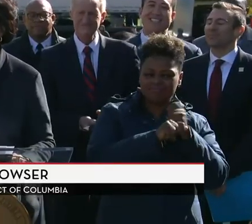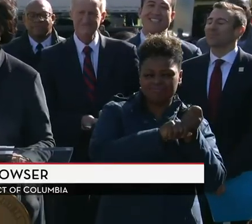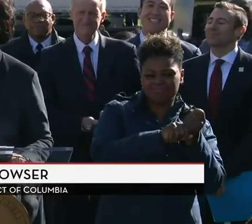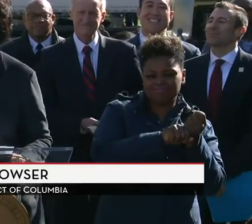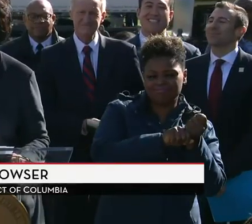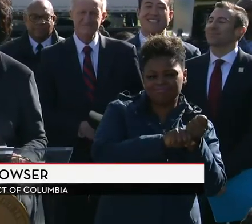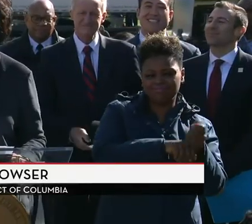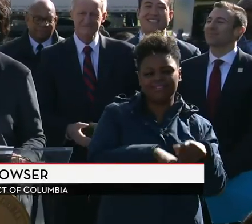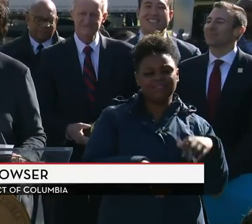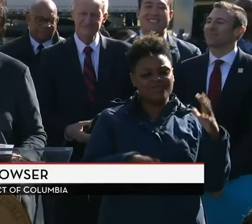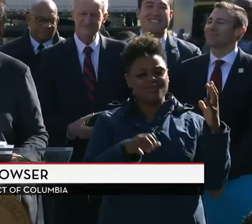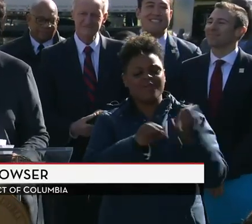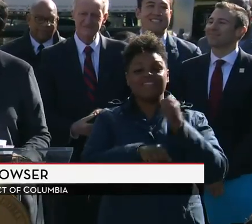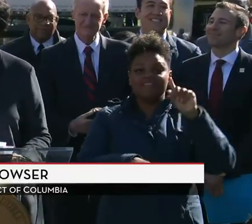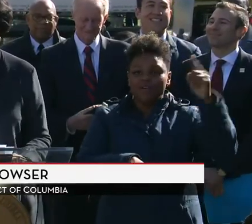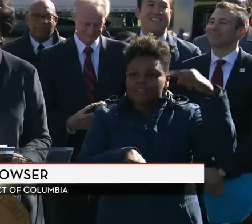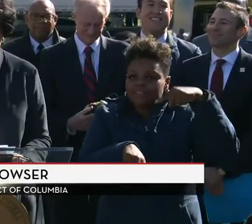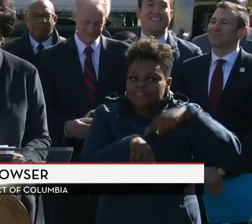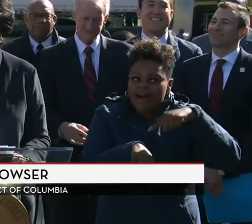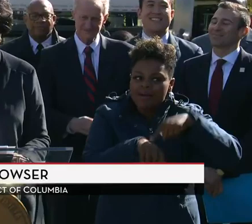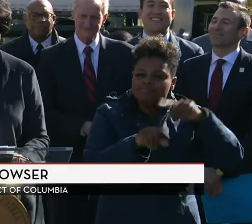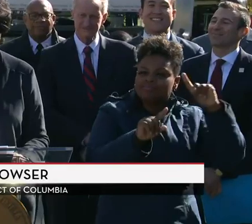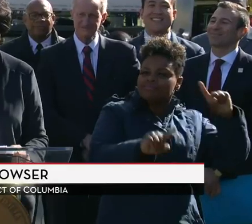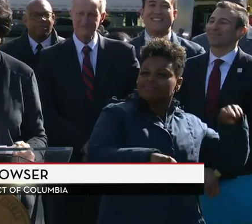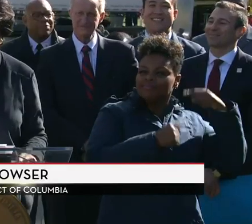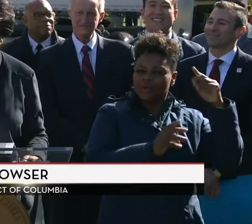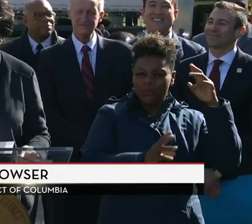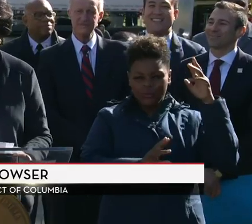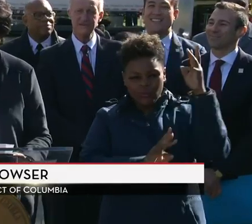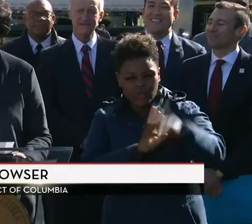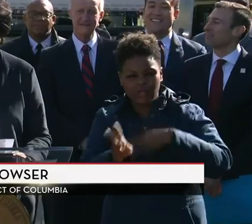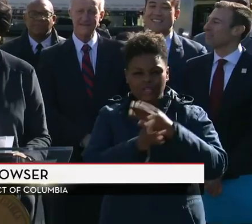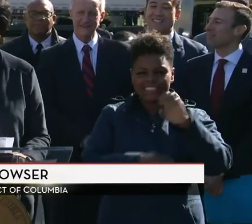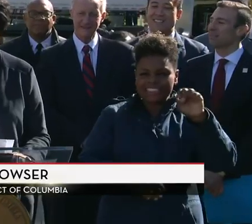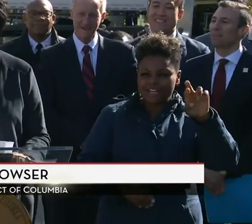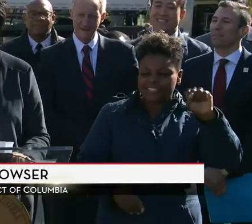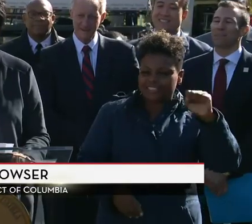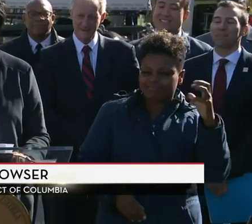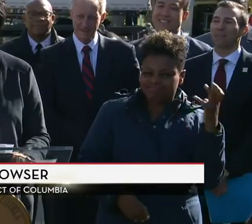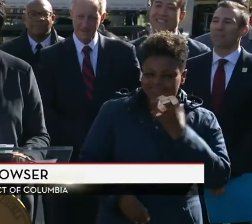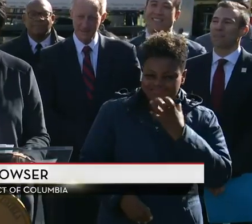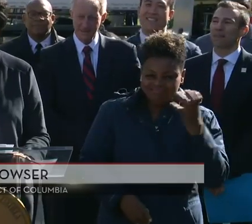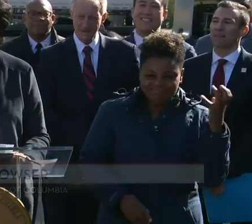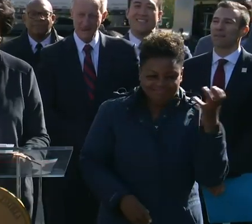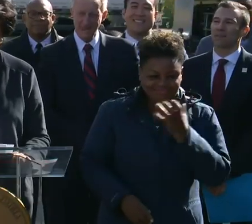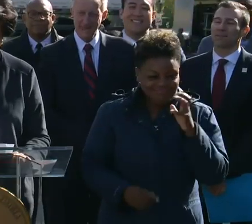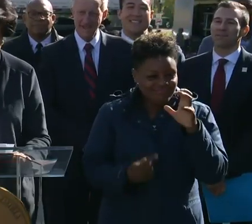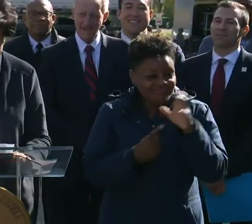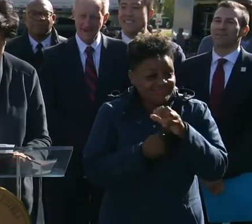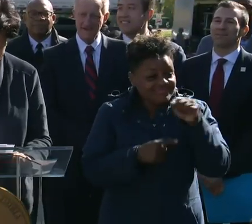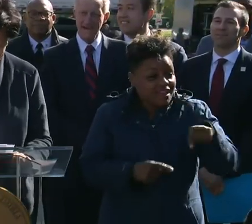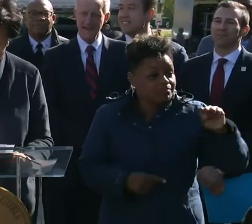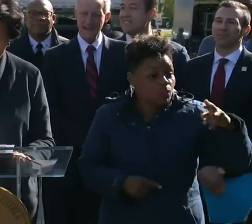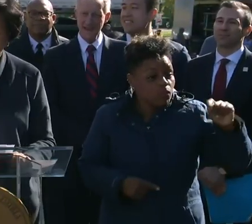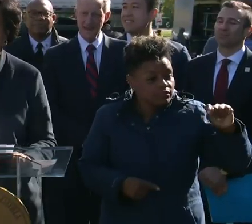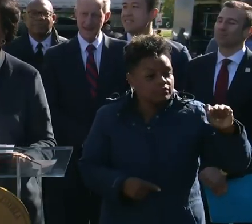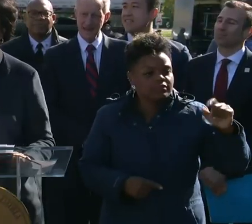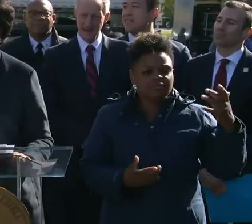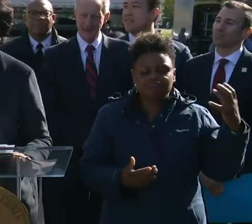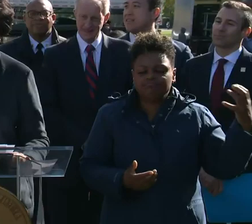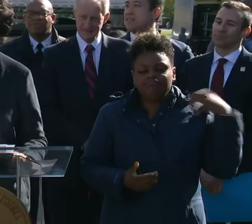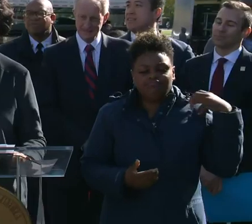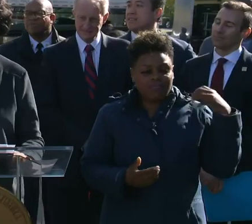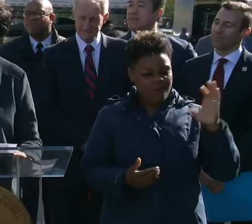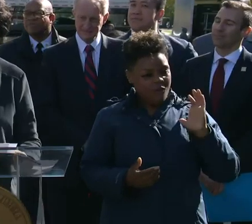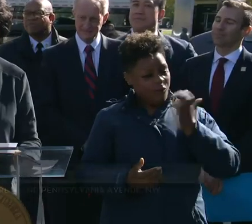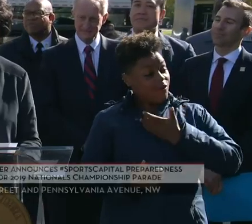another championship to our sports capital. And now it is our turn to